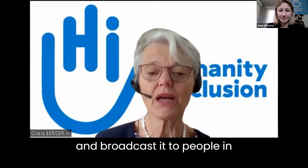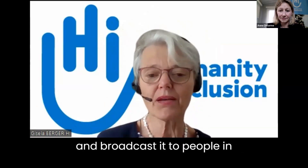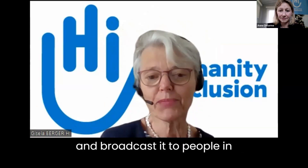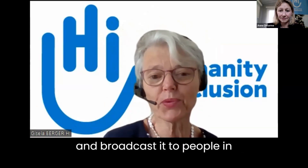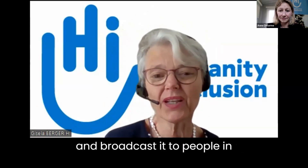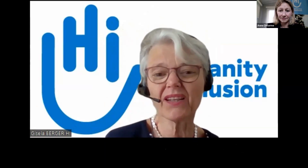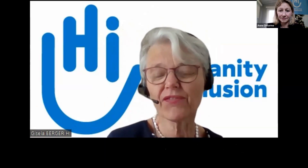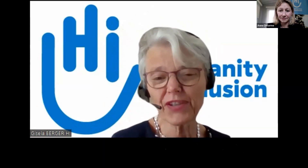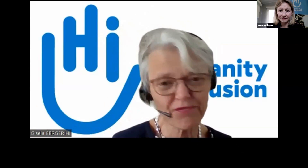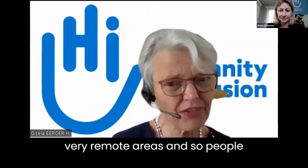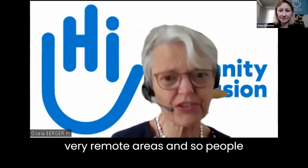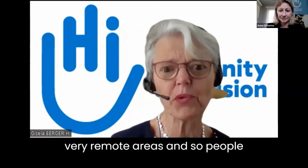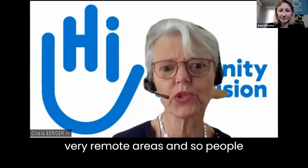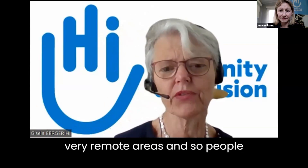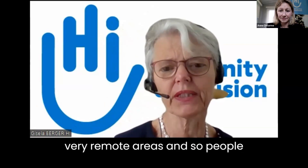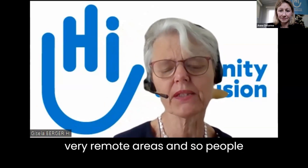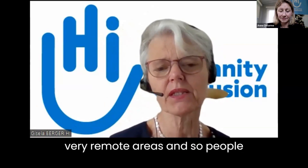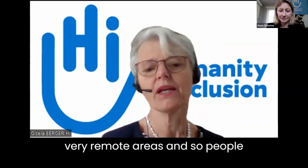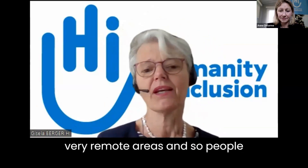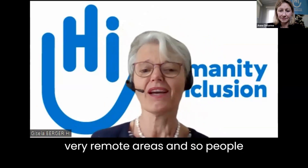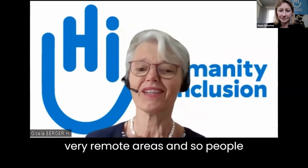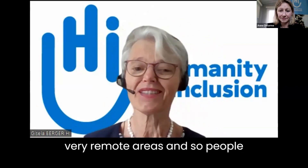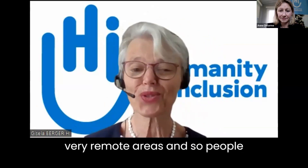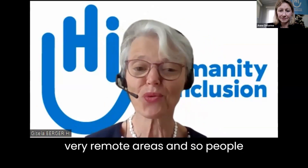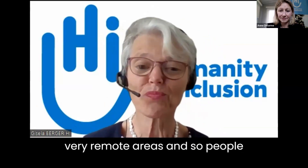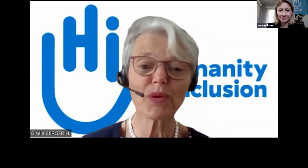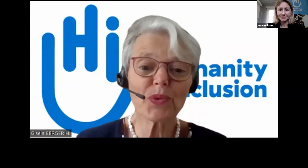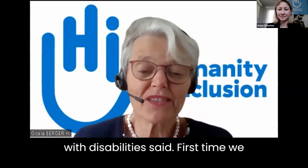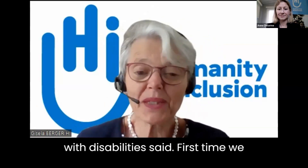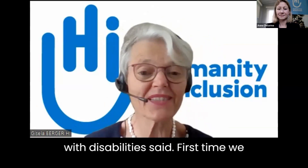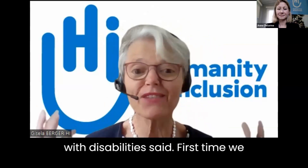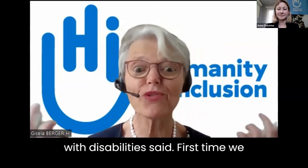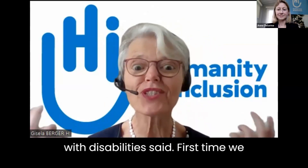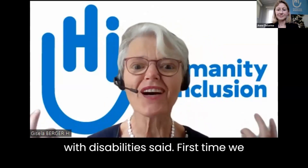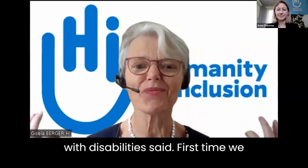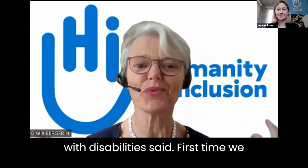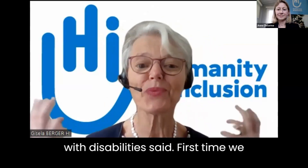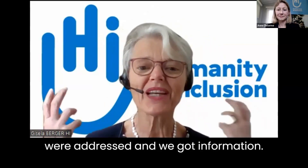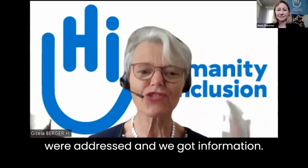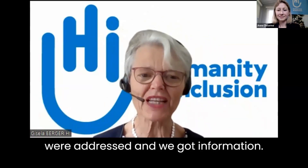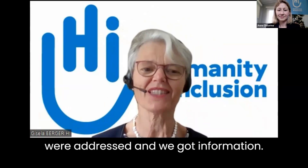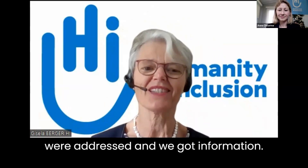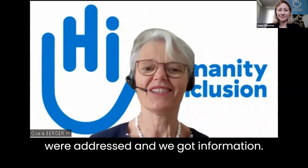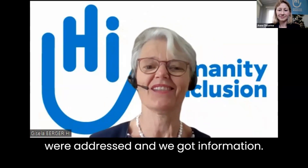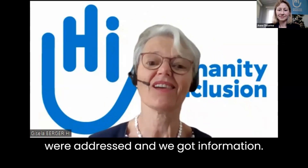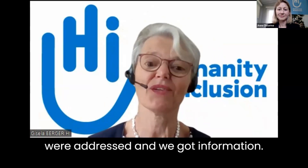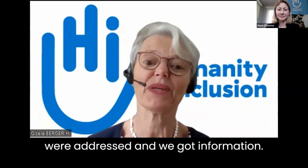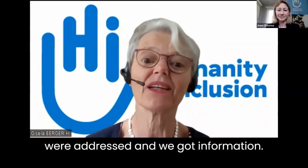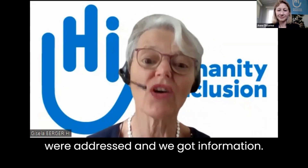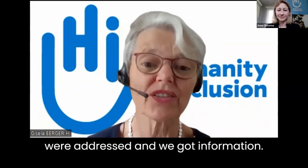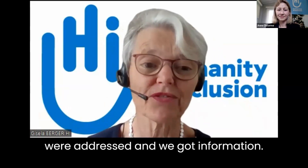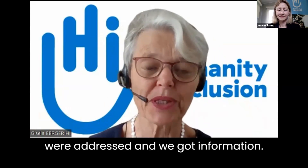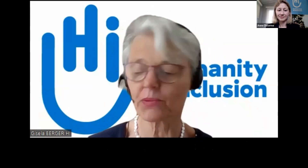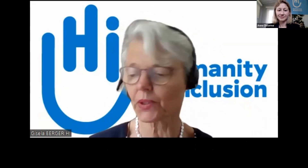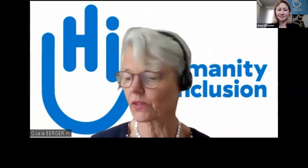broadcasted to people in very remote areas. And so people with disabilities said, first time we were addressed, and